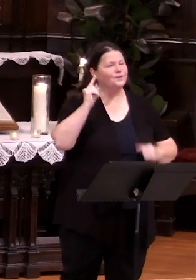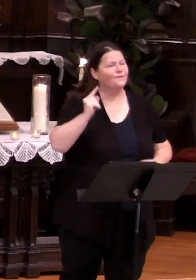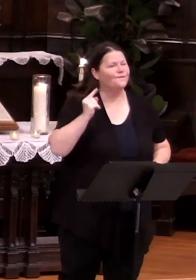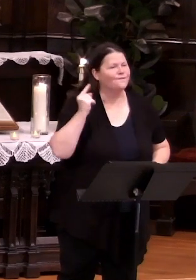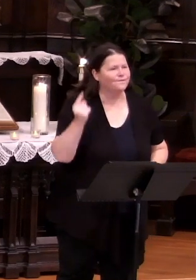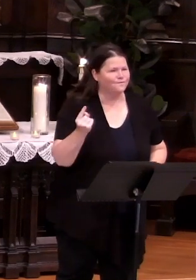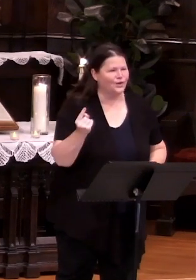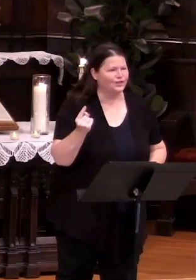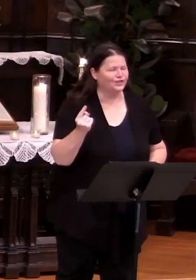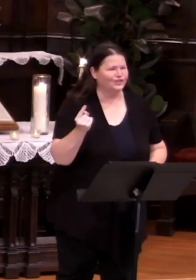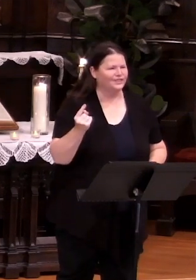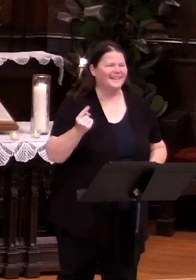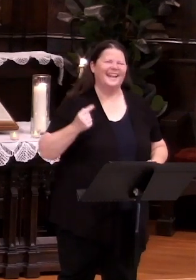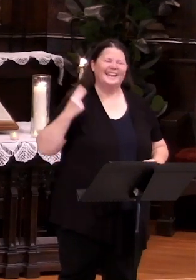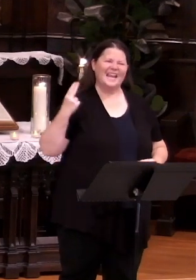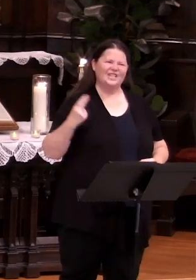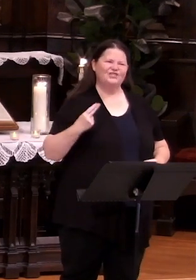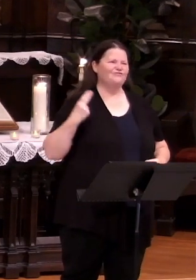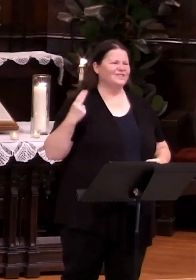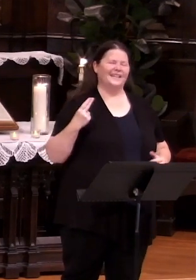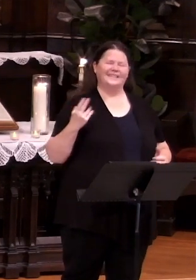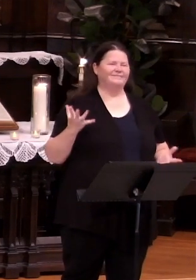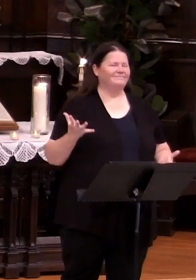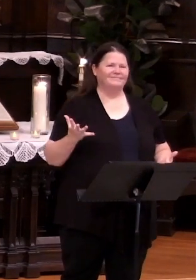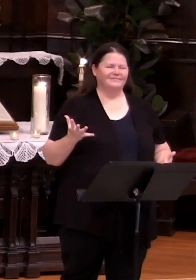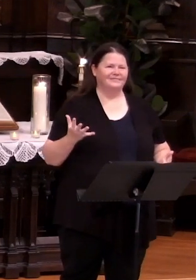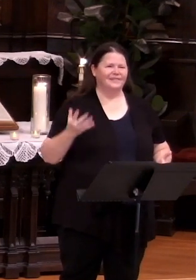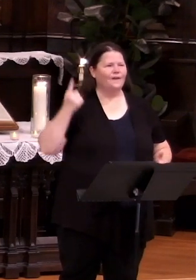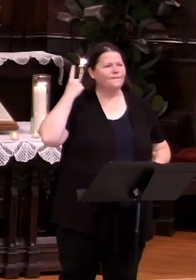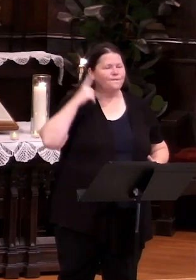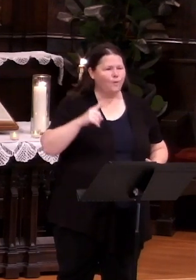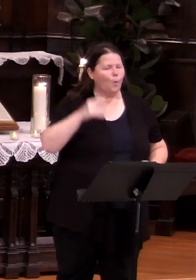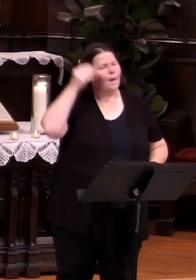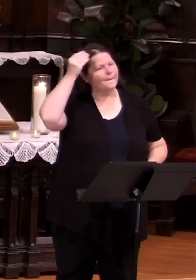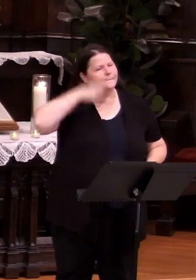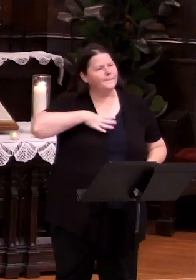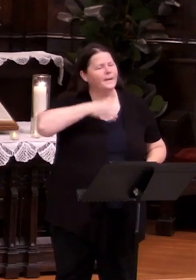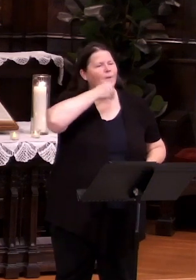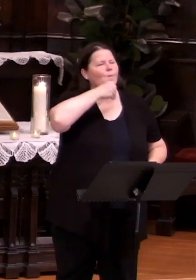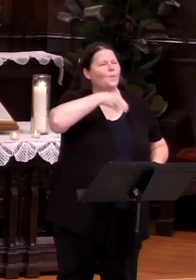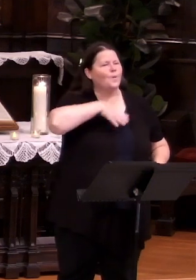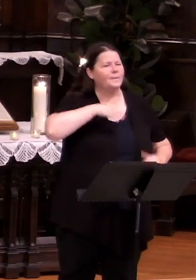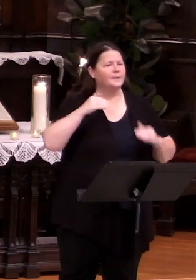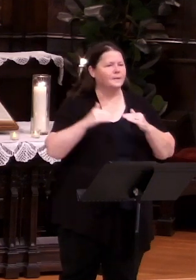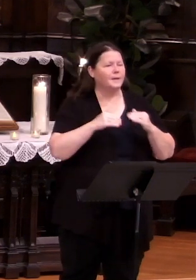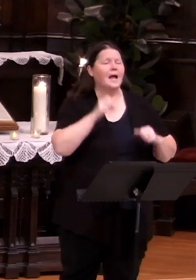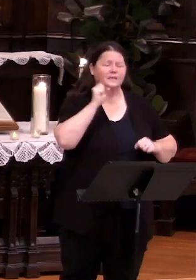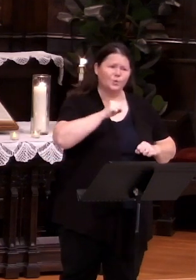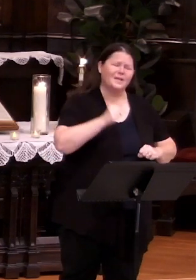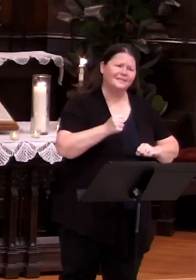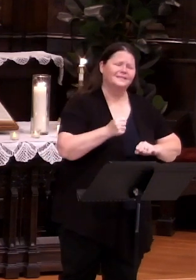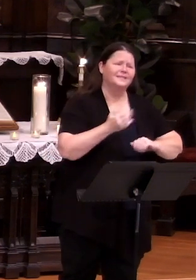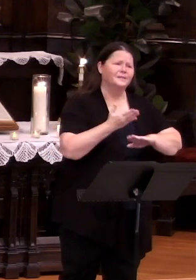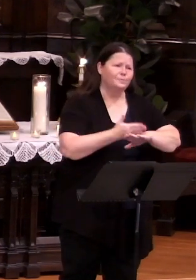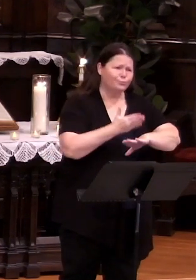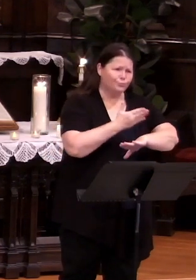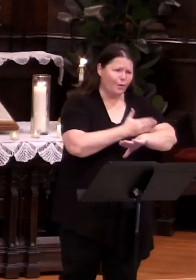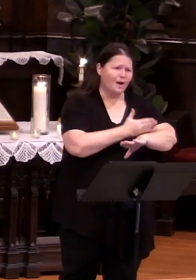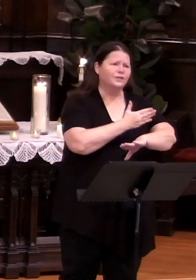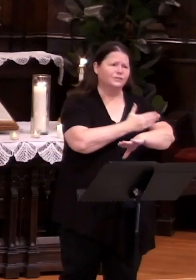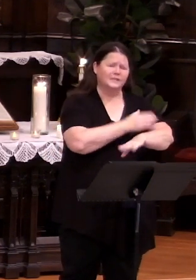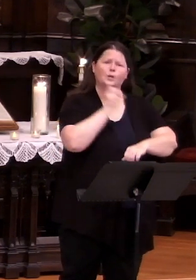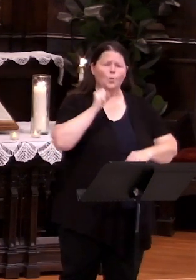the first in their history to reach gender equality. So progress is